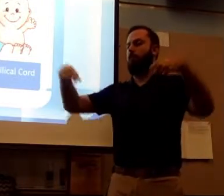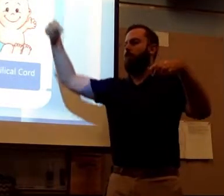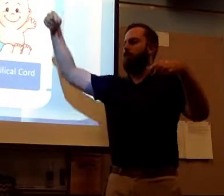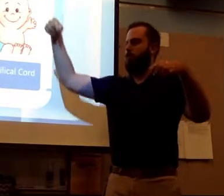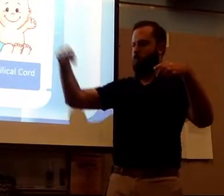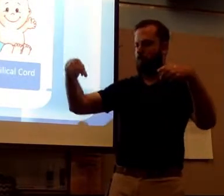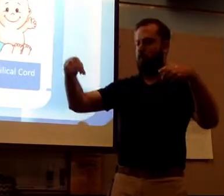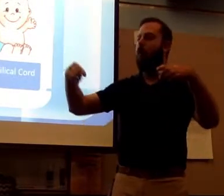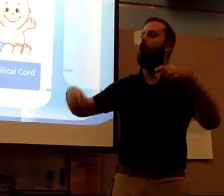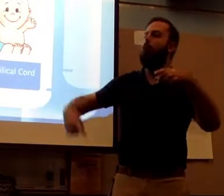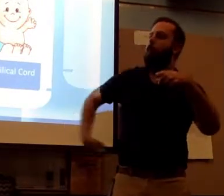your back here in your hips.